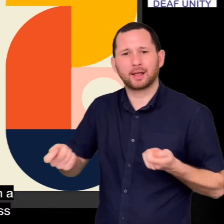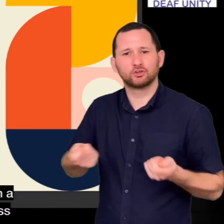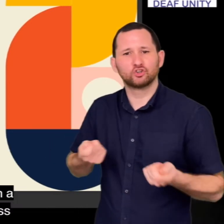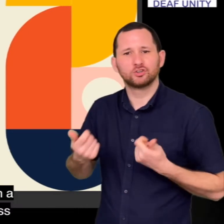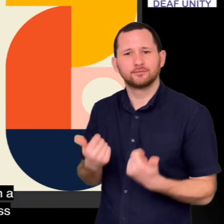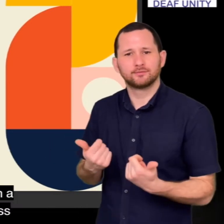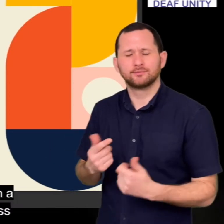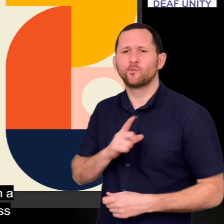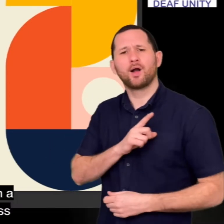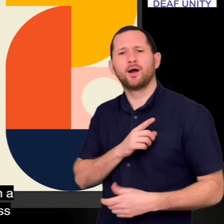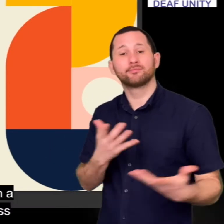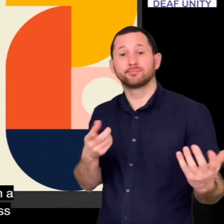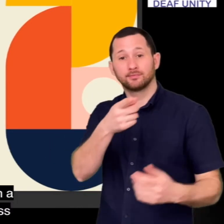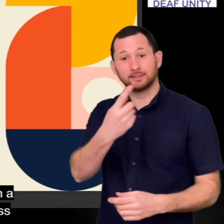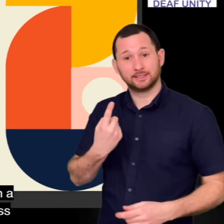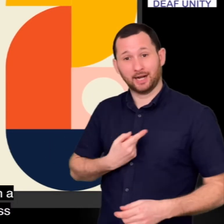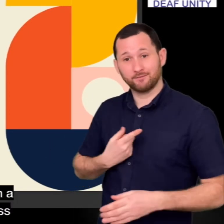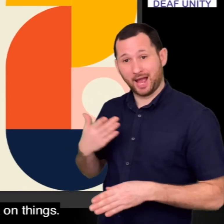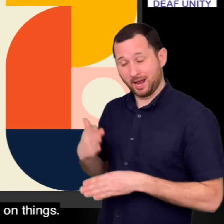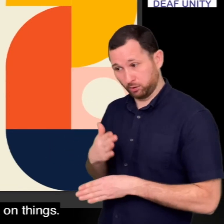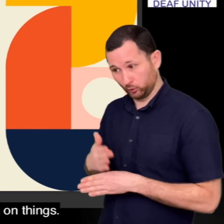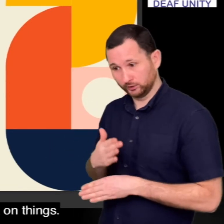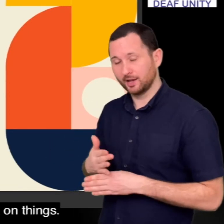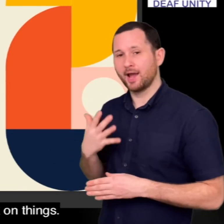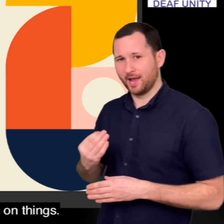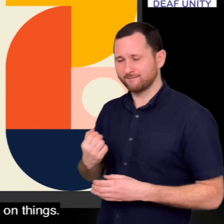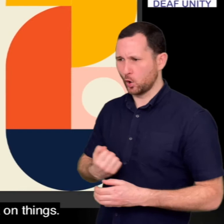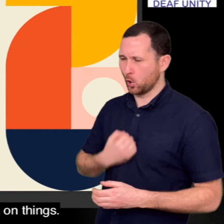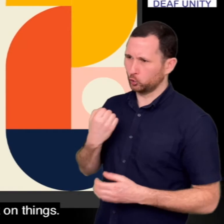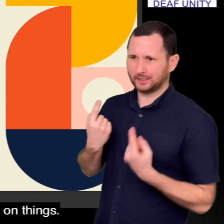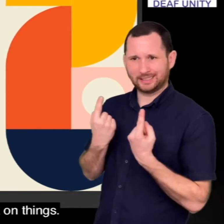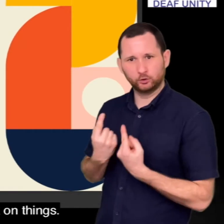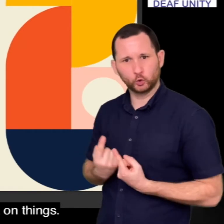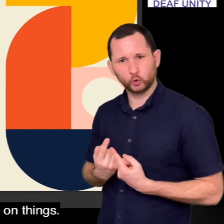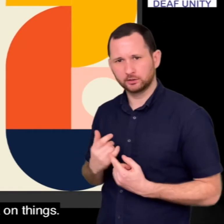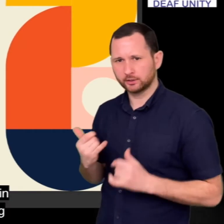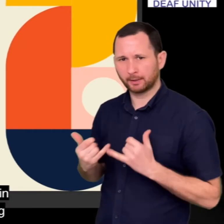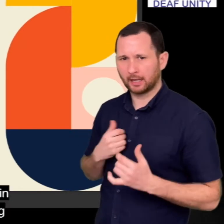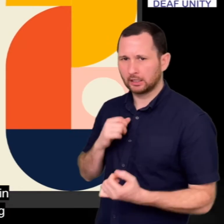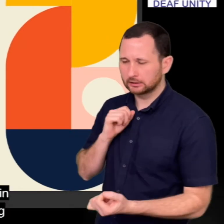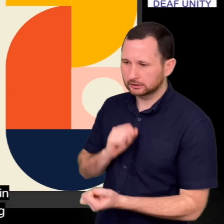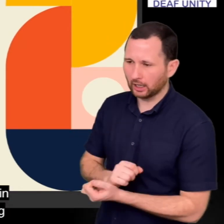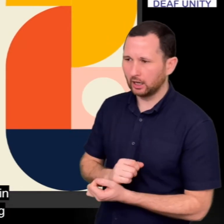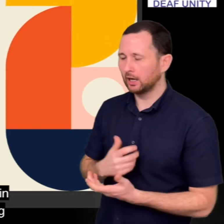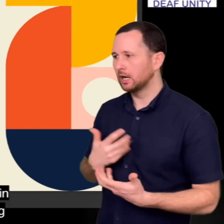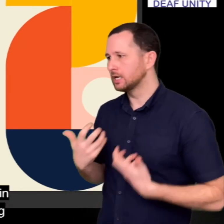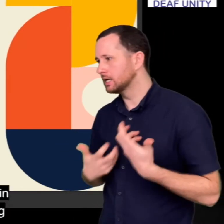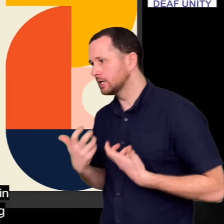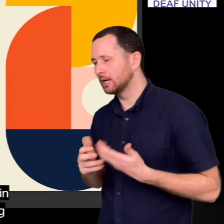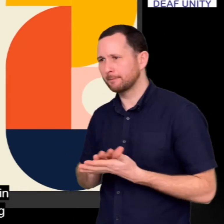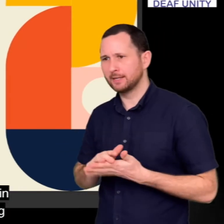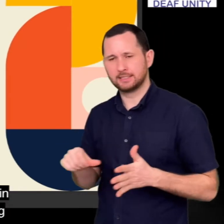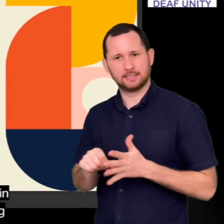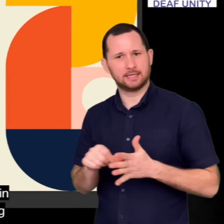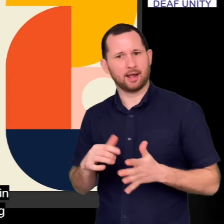because when you run a self-employed business, you realize you get stuck on things. All of us have